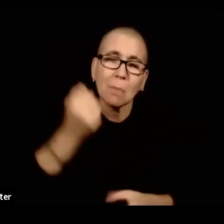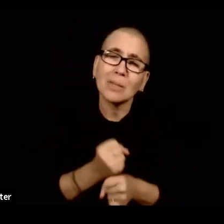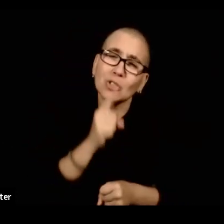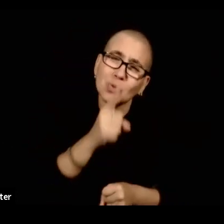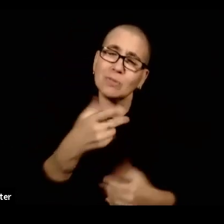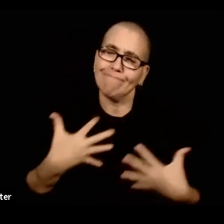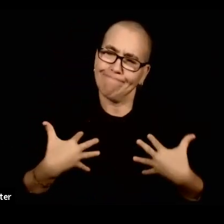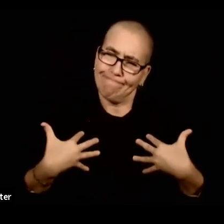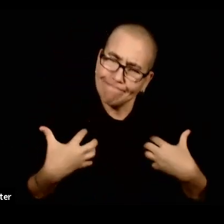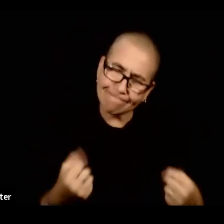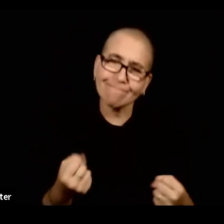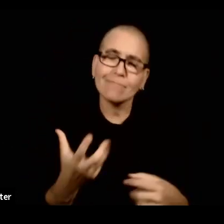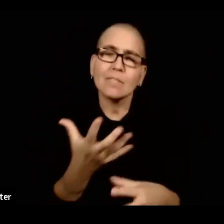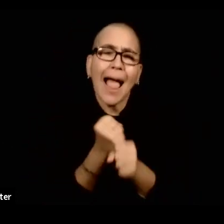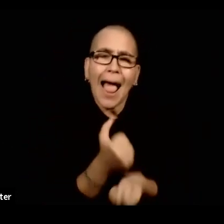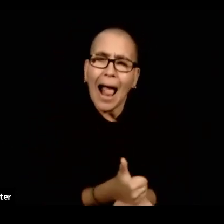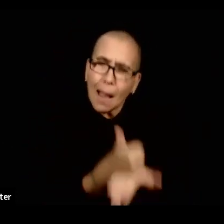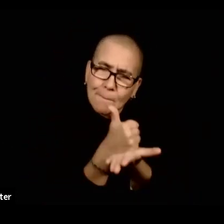Thank you both.